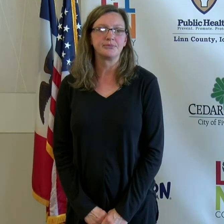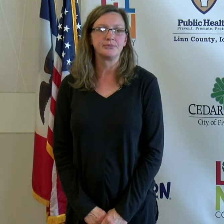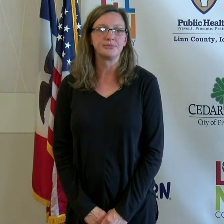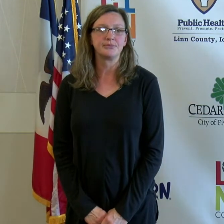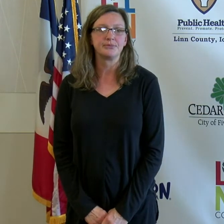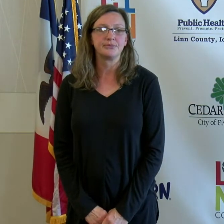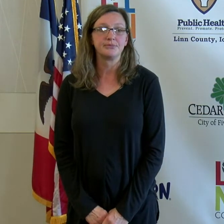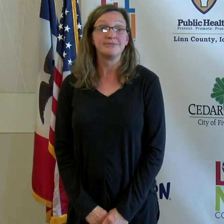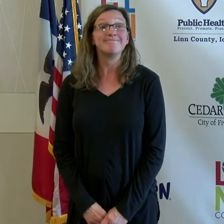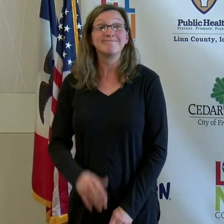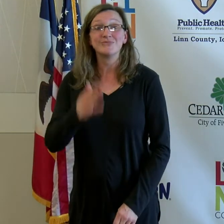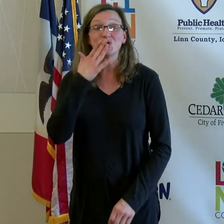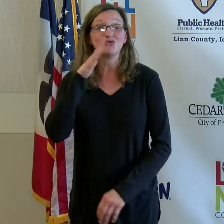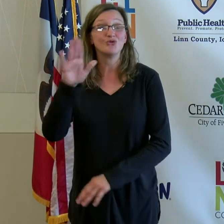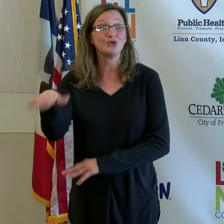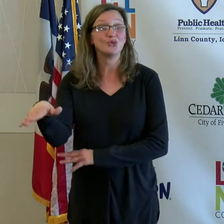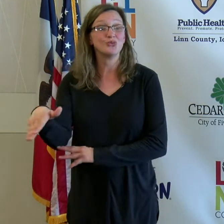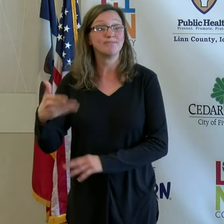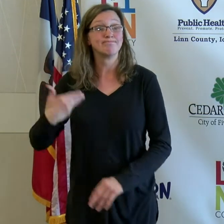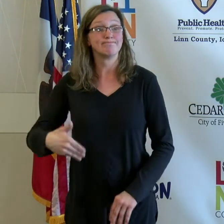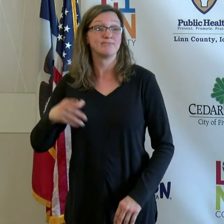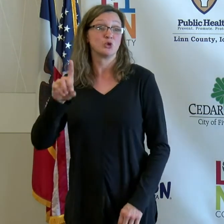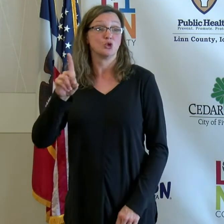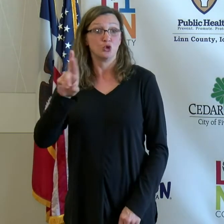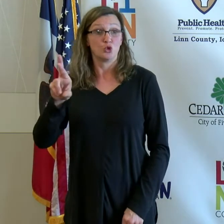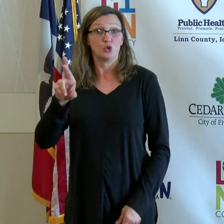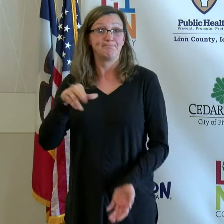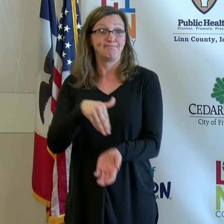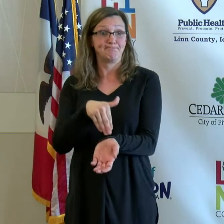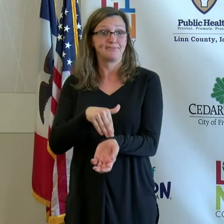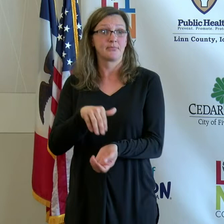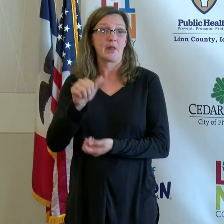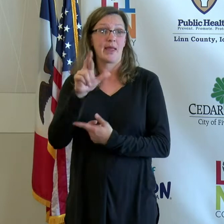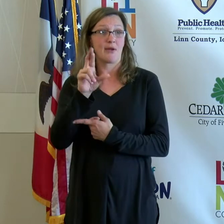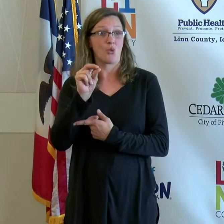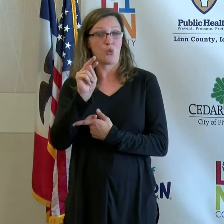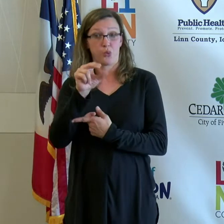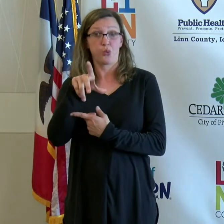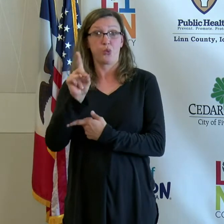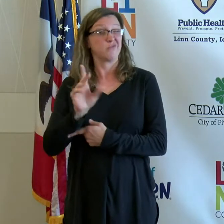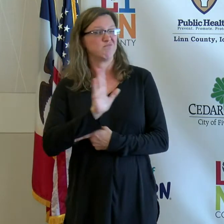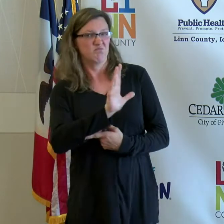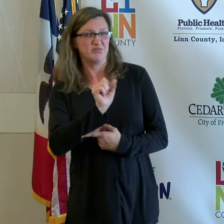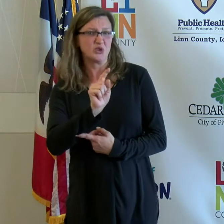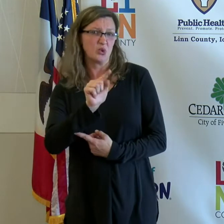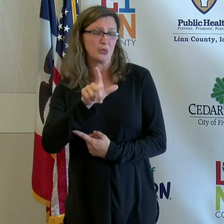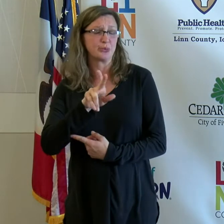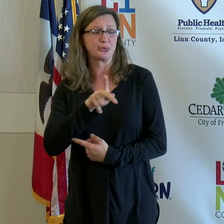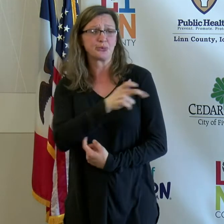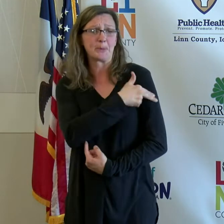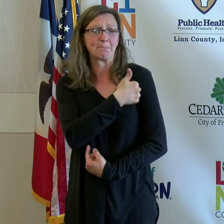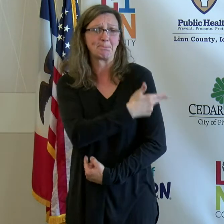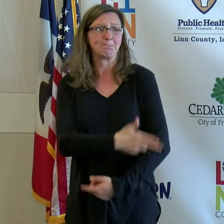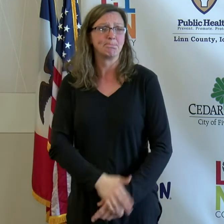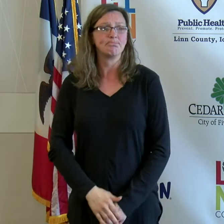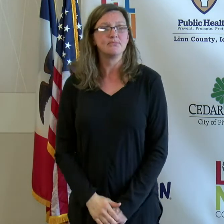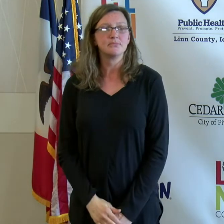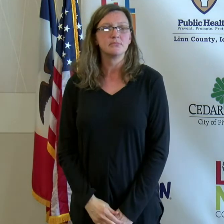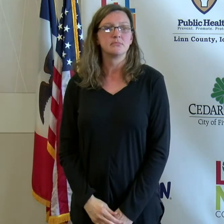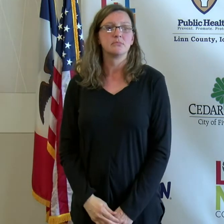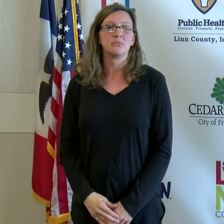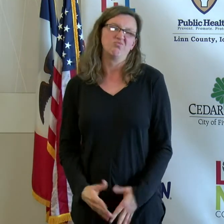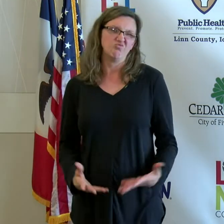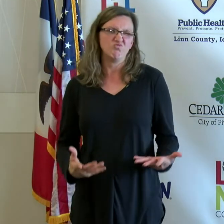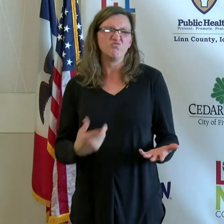Good afternoon. I'm Dr. Dustin Arnold at St. Luke's Hospital. On behalf of the medical community, I'd like to give an update of both